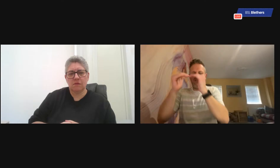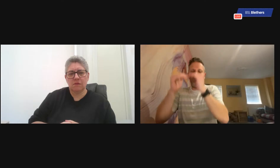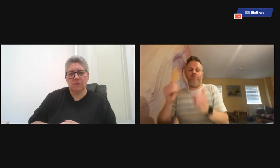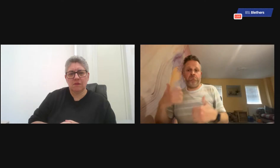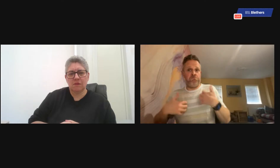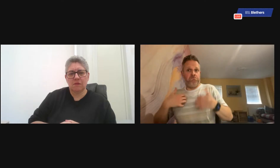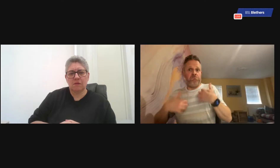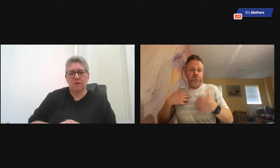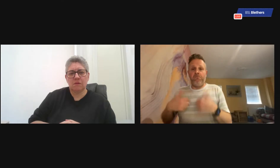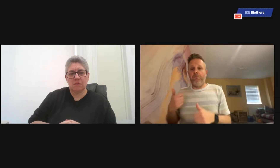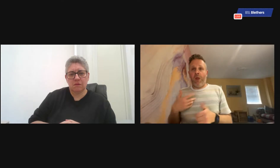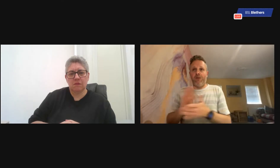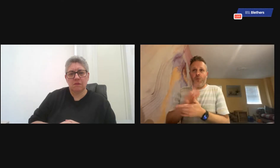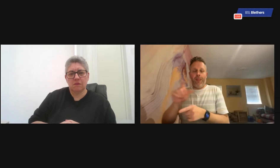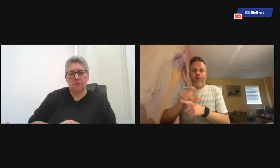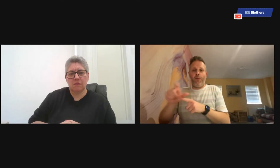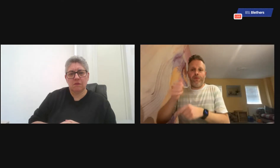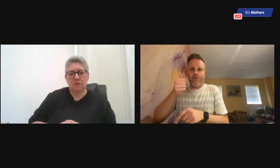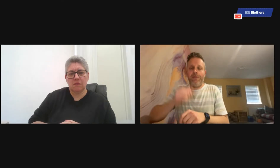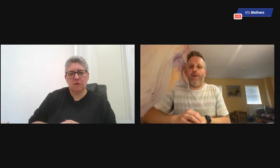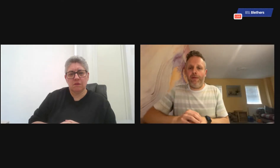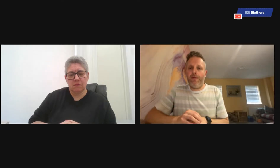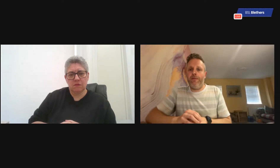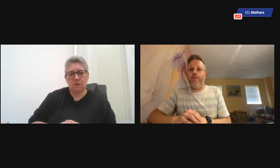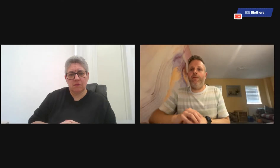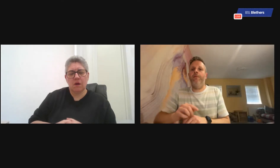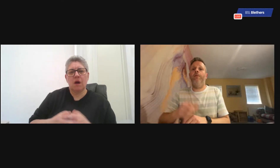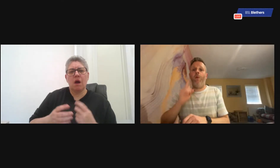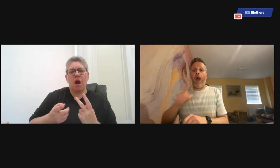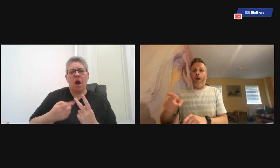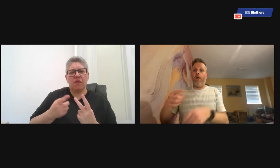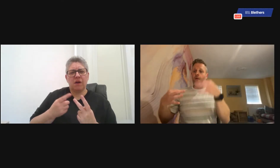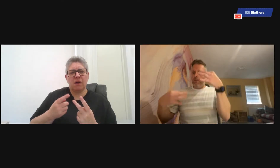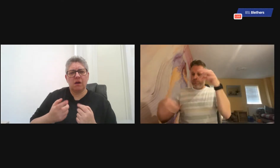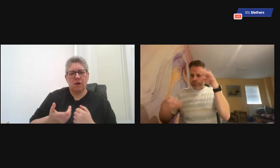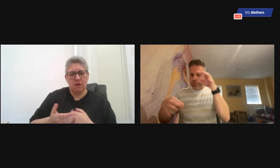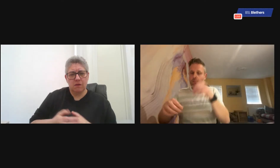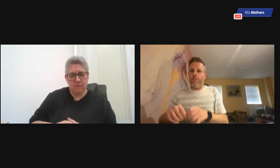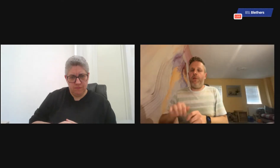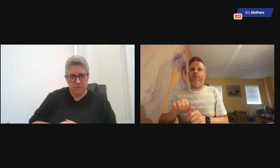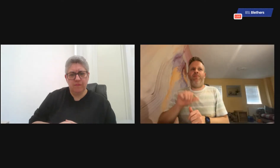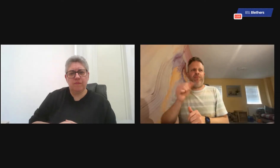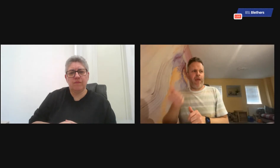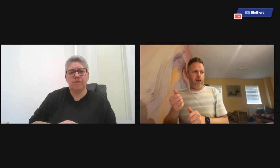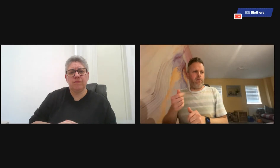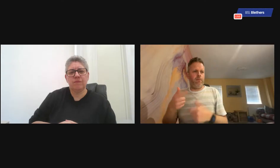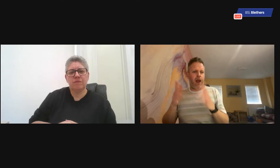quite disconnected from that in terms of emotional state. So yeah, a lot of coursework.